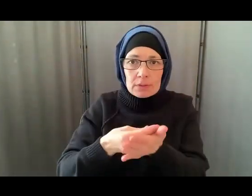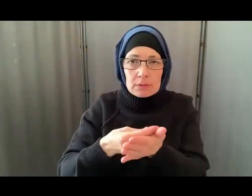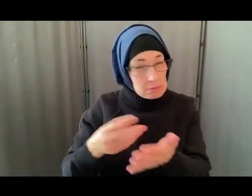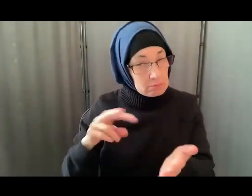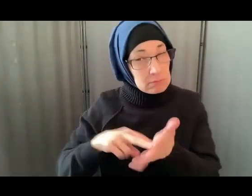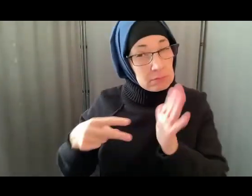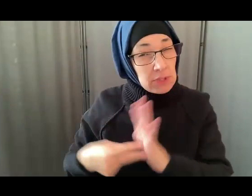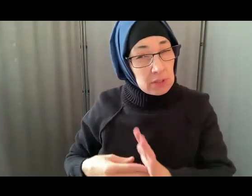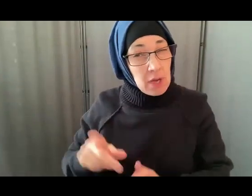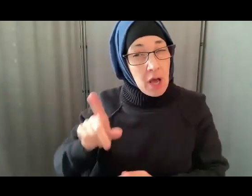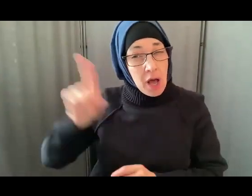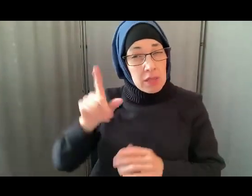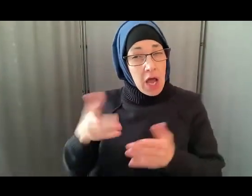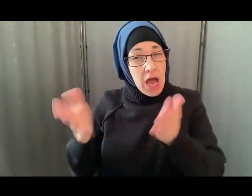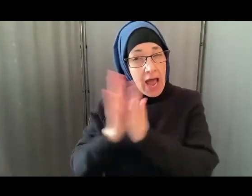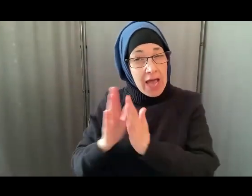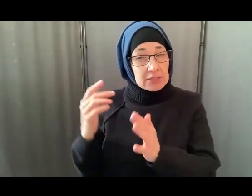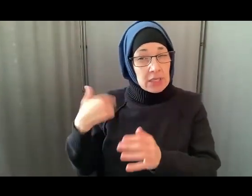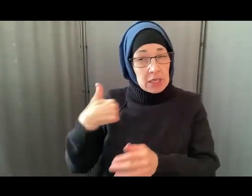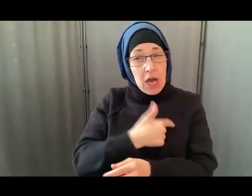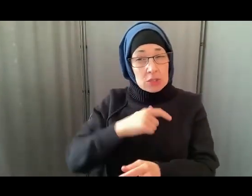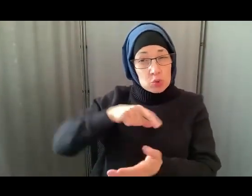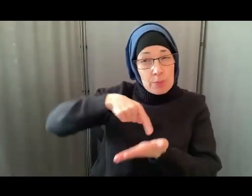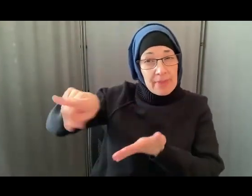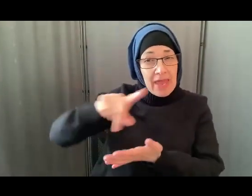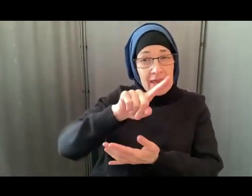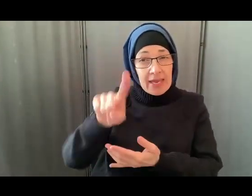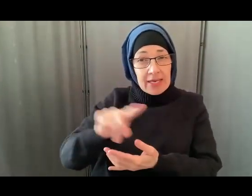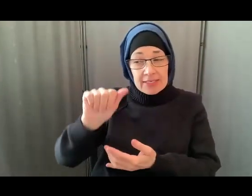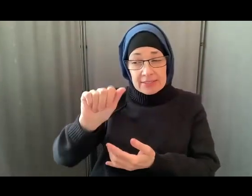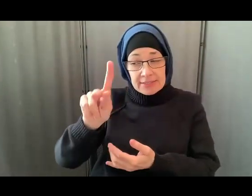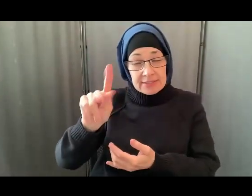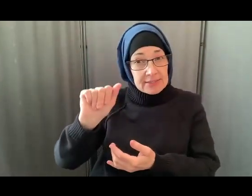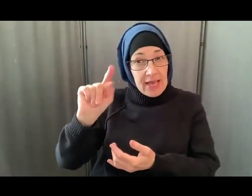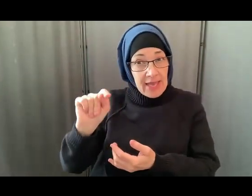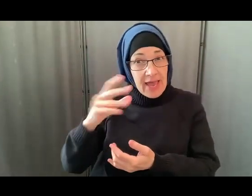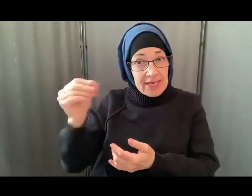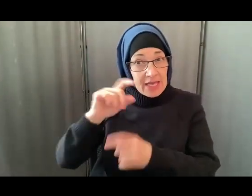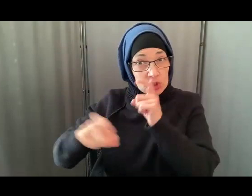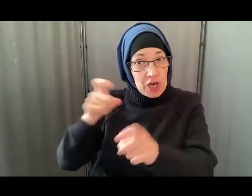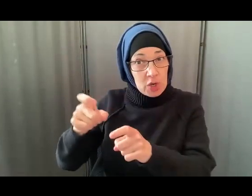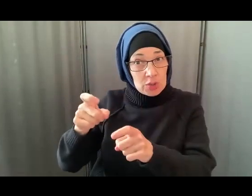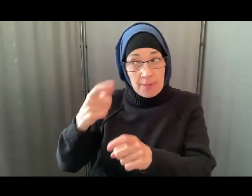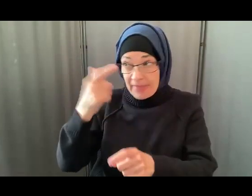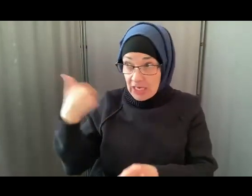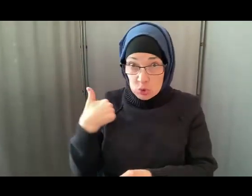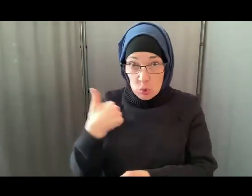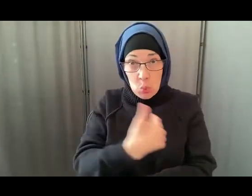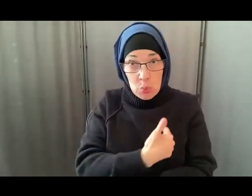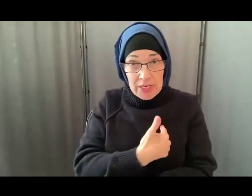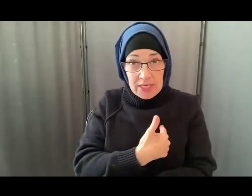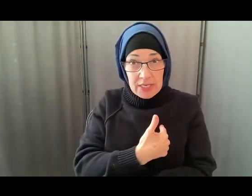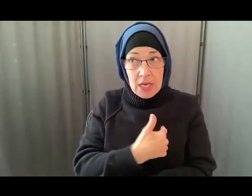us to pay zakah and charity because we are not believers, or because we are not mindful of